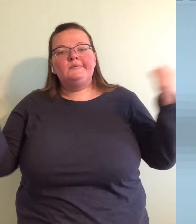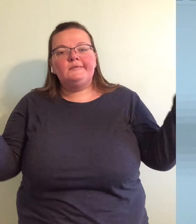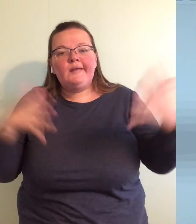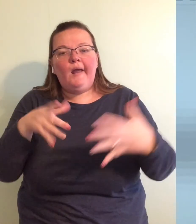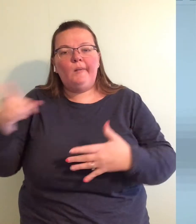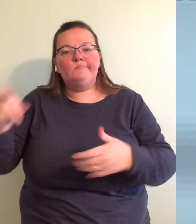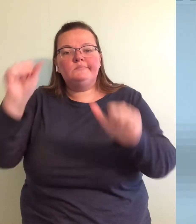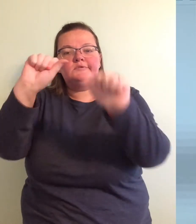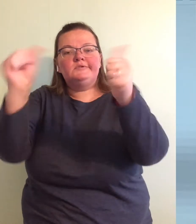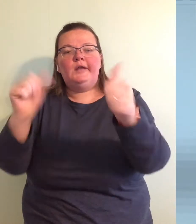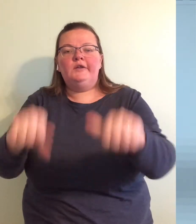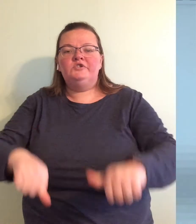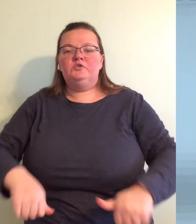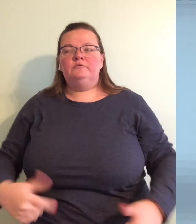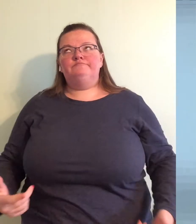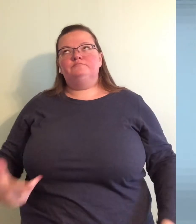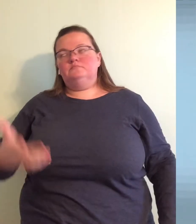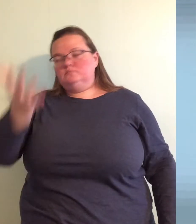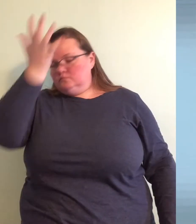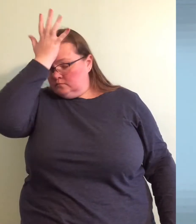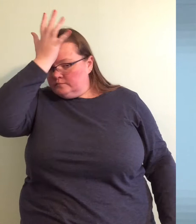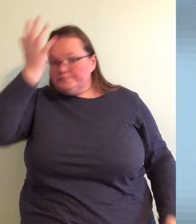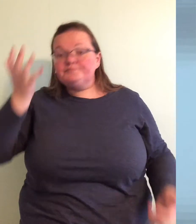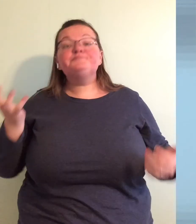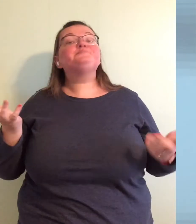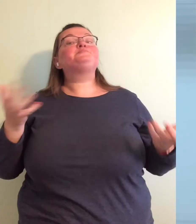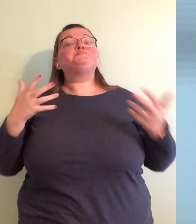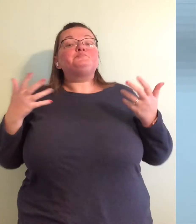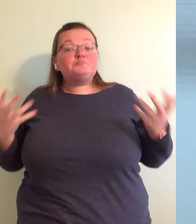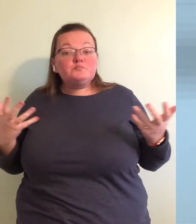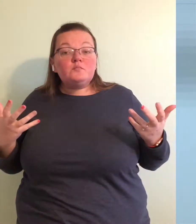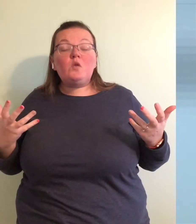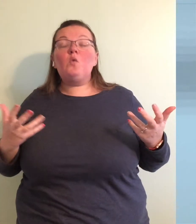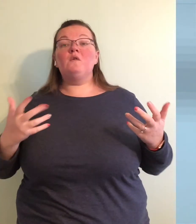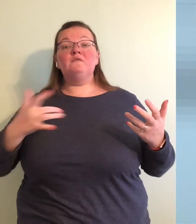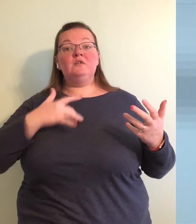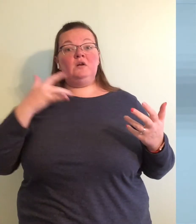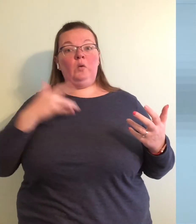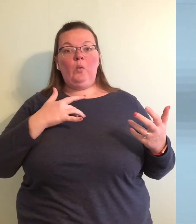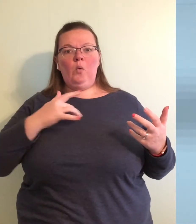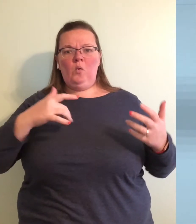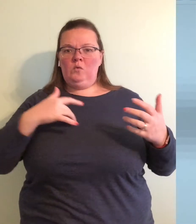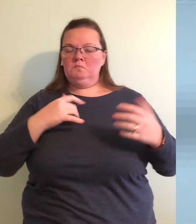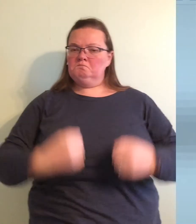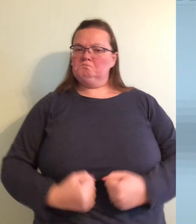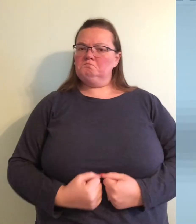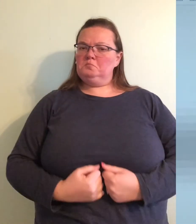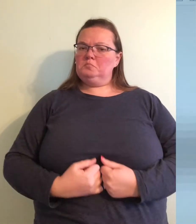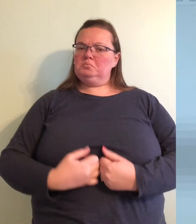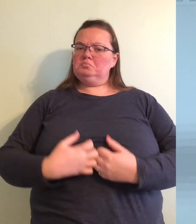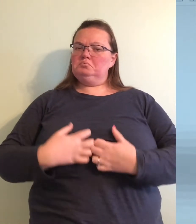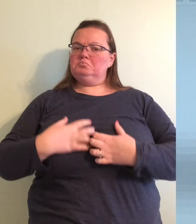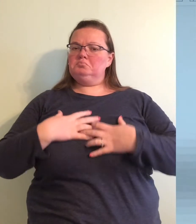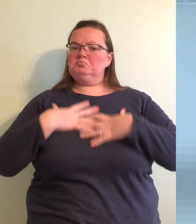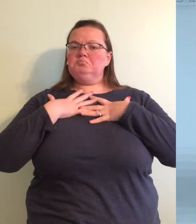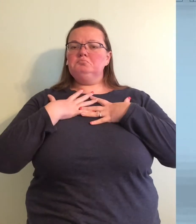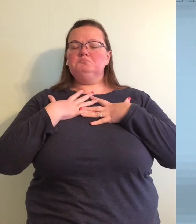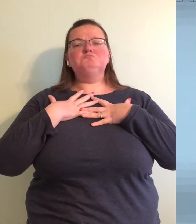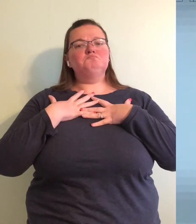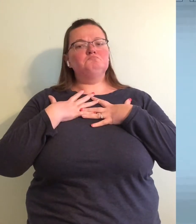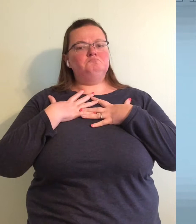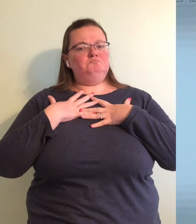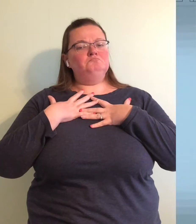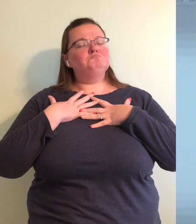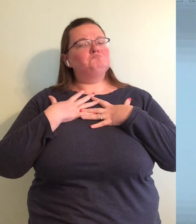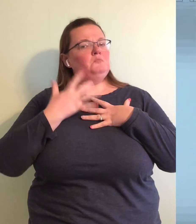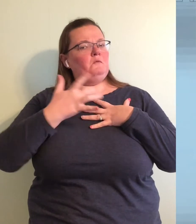statue. The relief which Edmund felt was so great that in spite of the cold, he suddenly got warm all over, right down to his